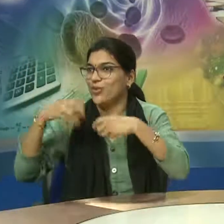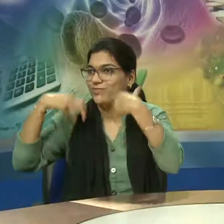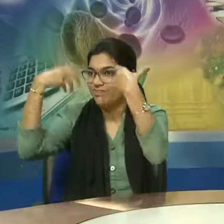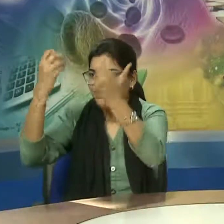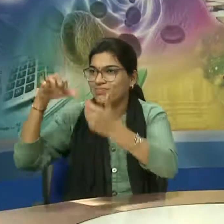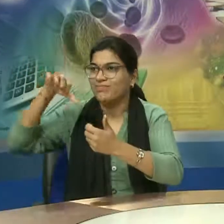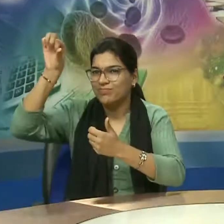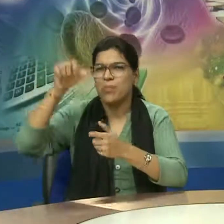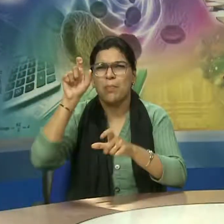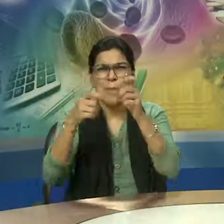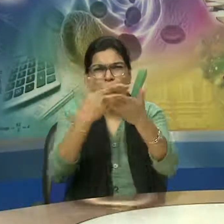in